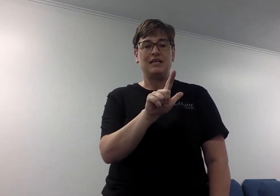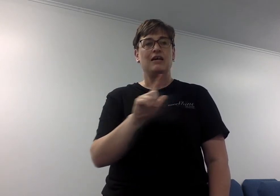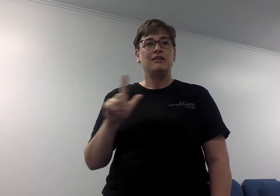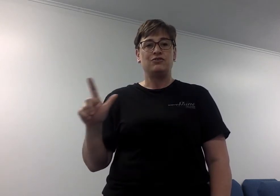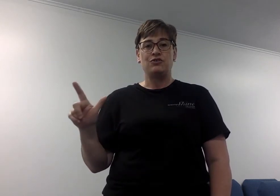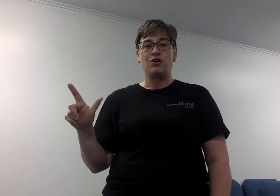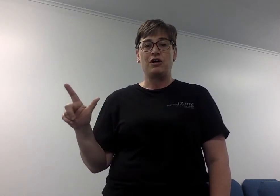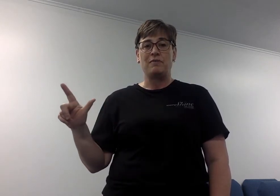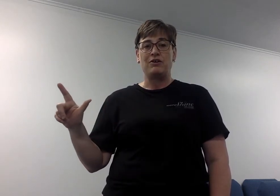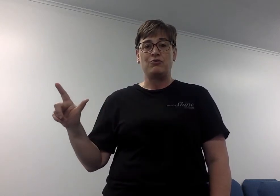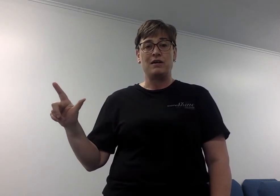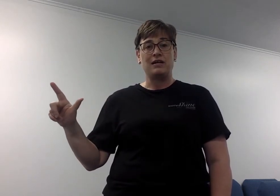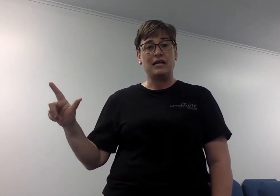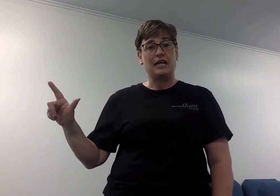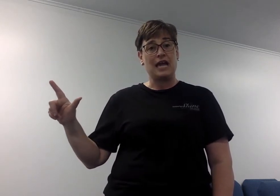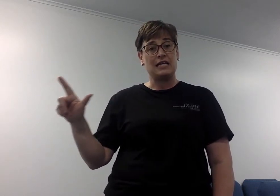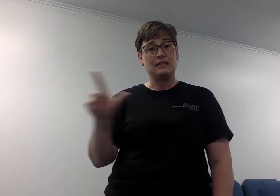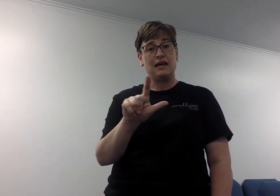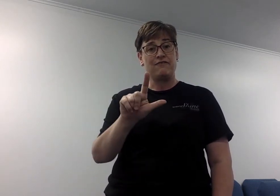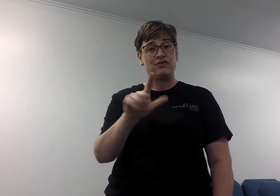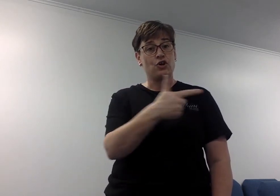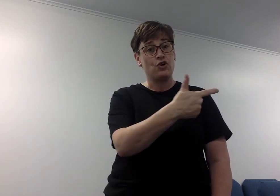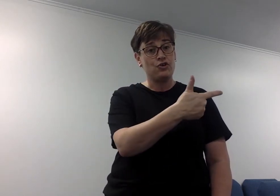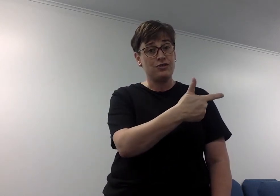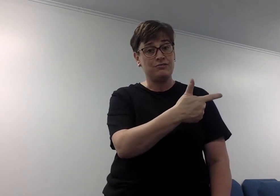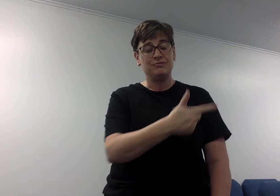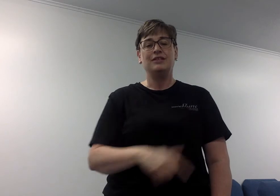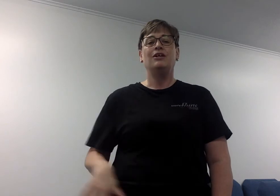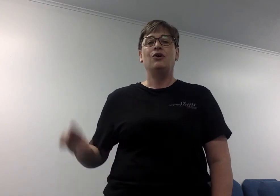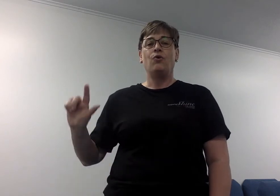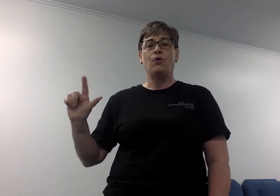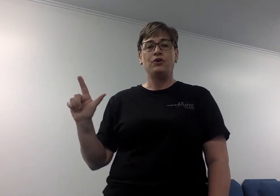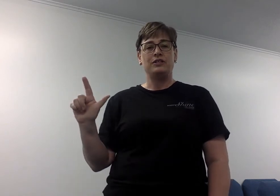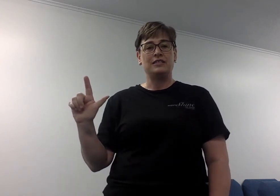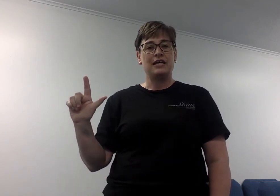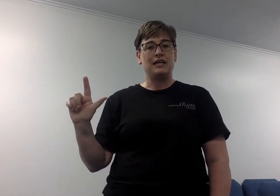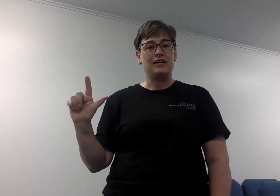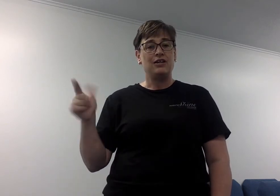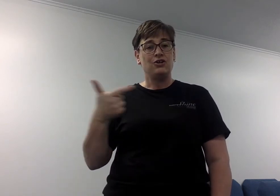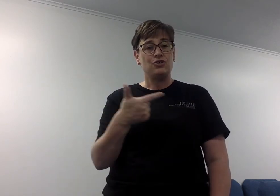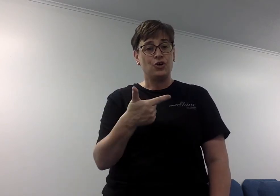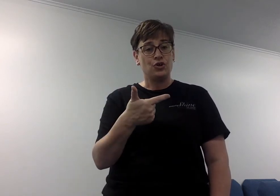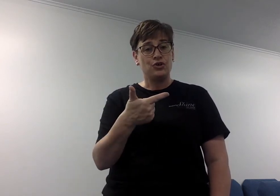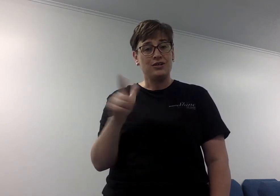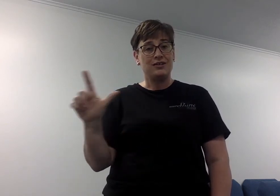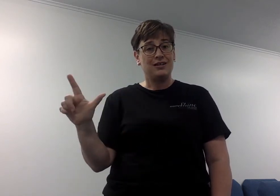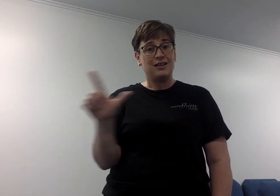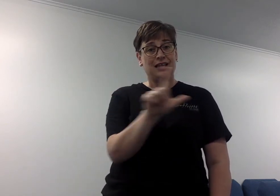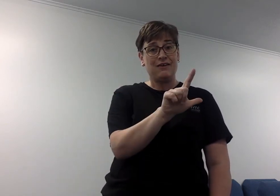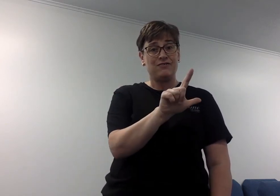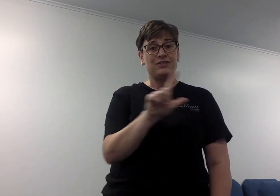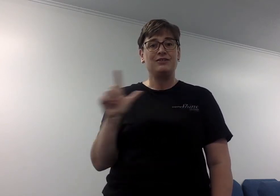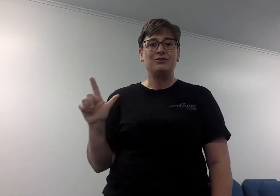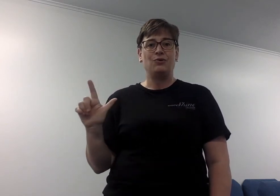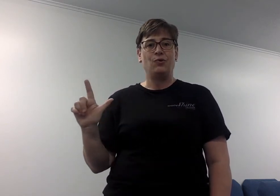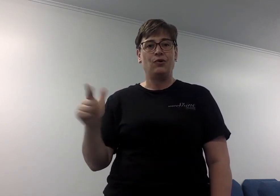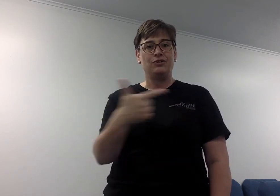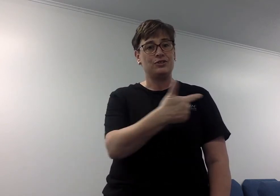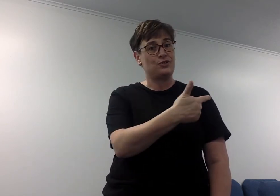And so you're talking about you're making a left turn, or you could say turn left, or just turn